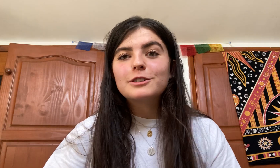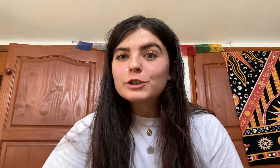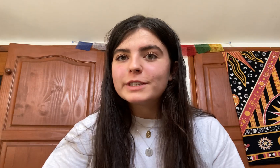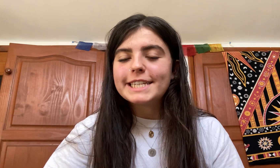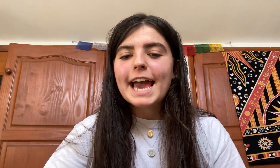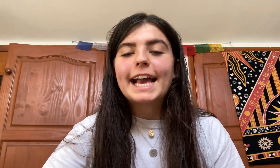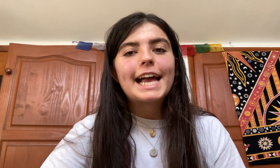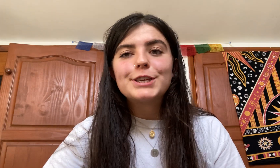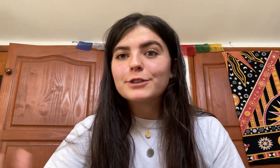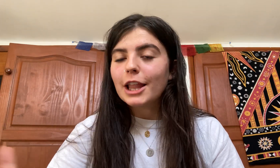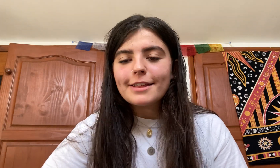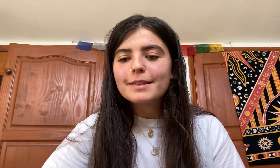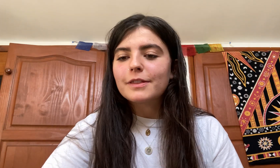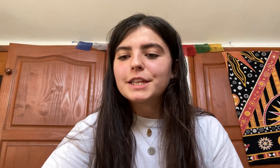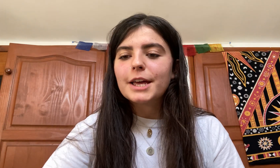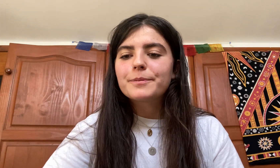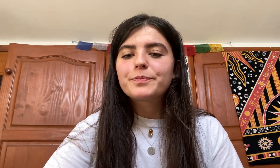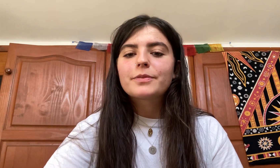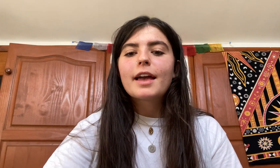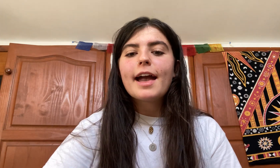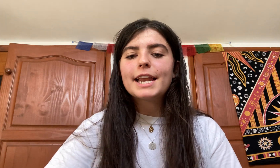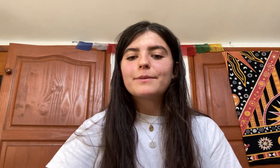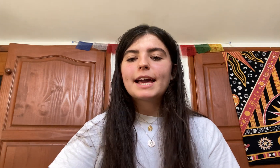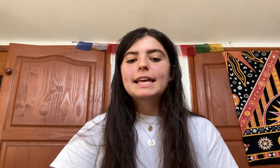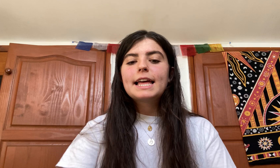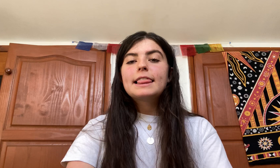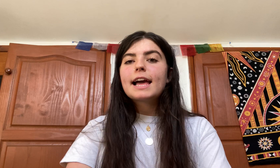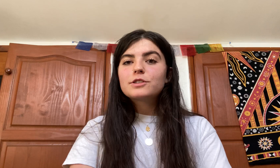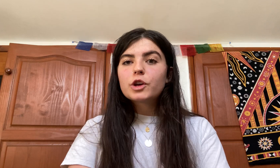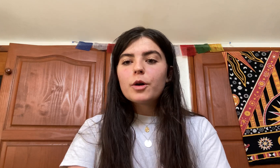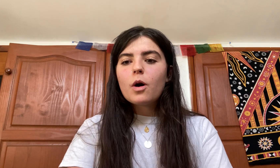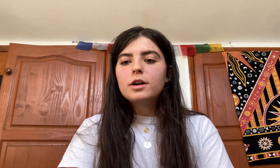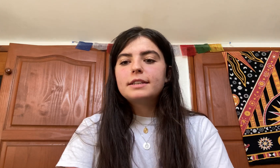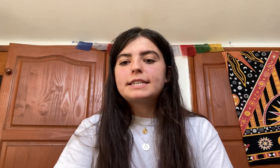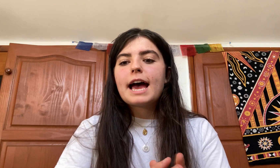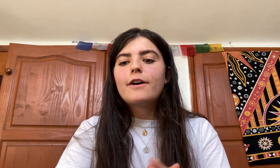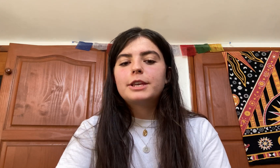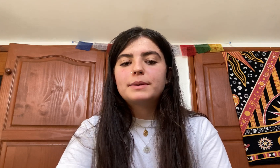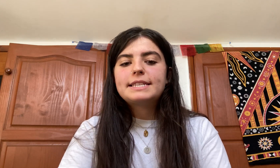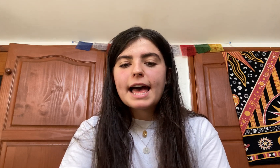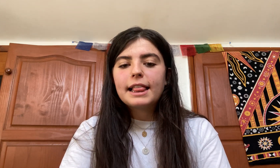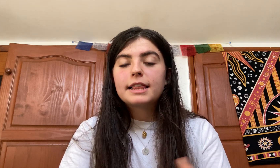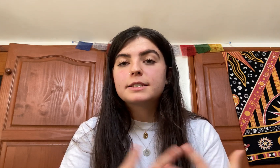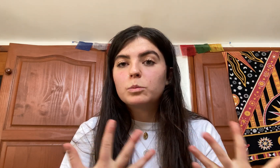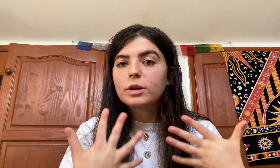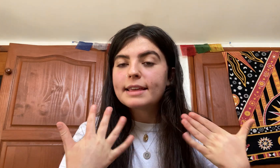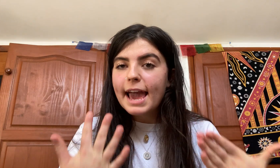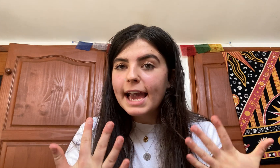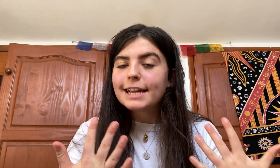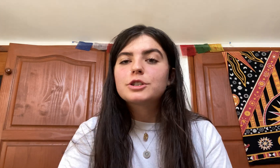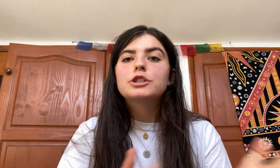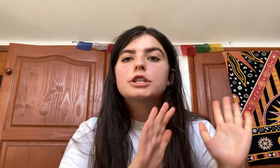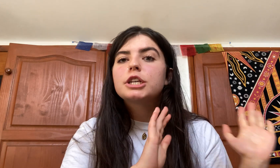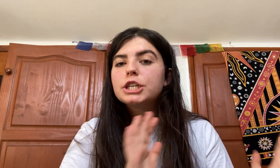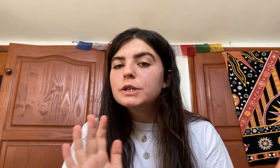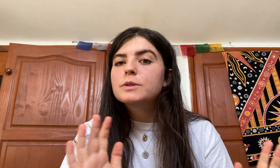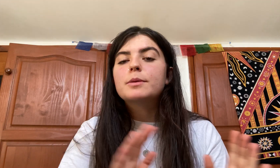just for today, and you could learn something new. Anyway, let's go on to how you would tell someone's age, because you're going to use numbers